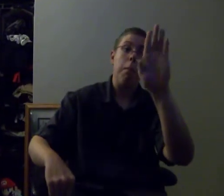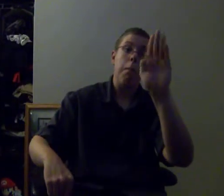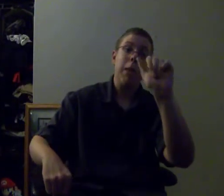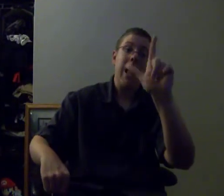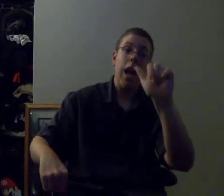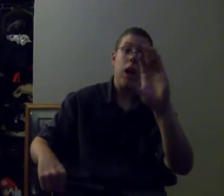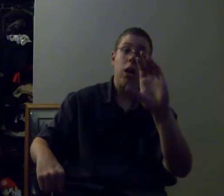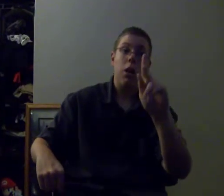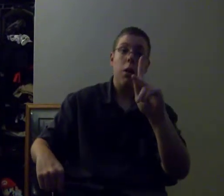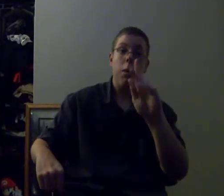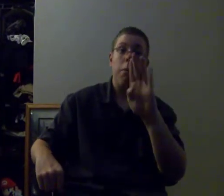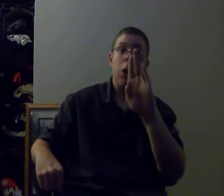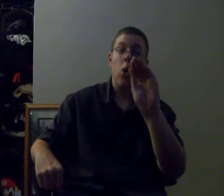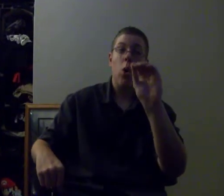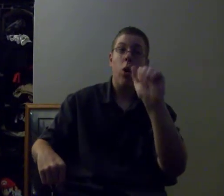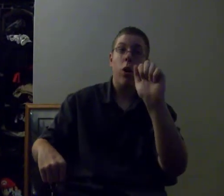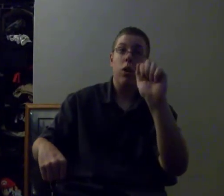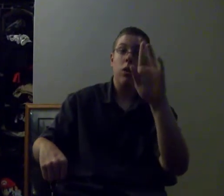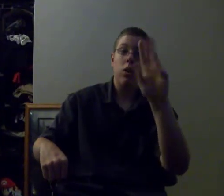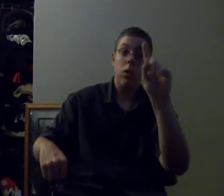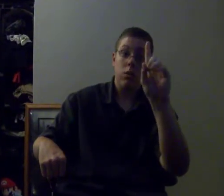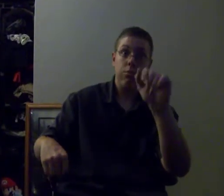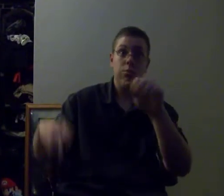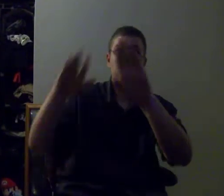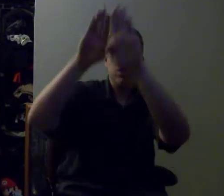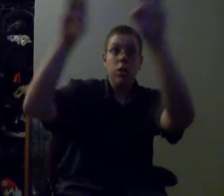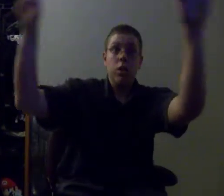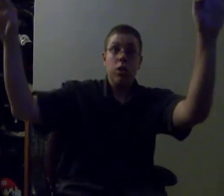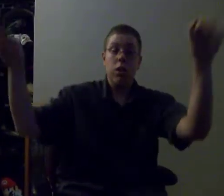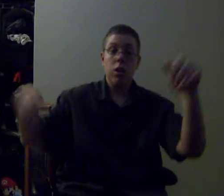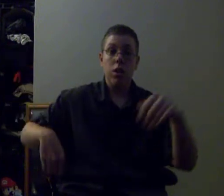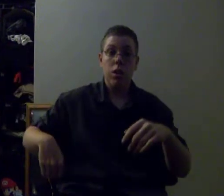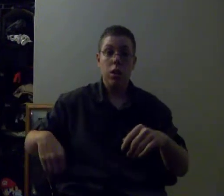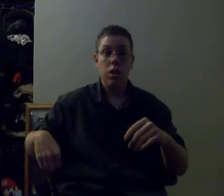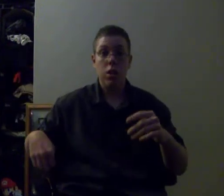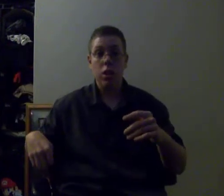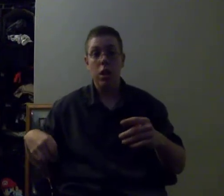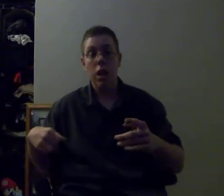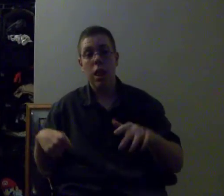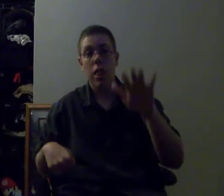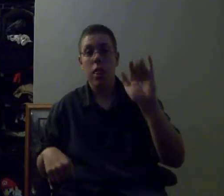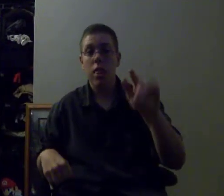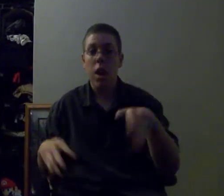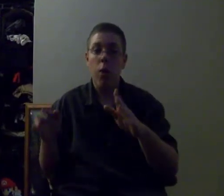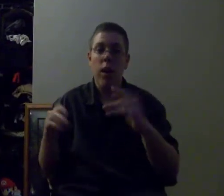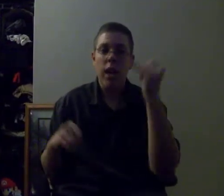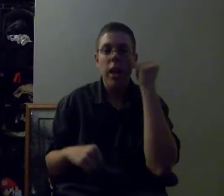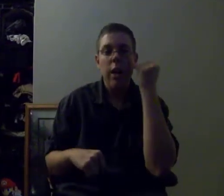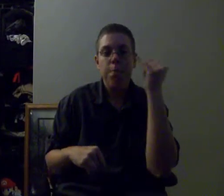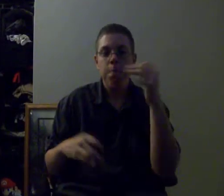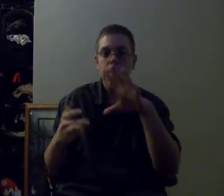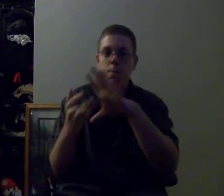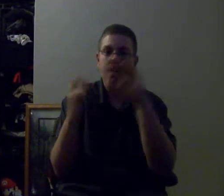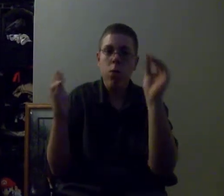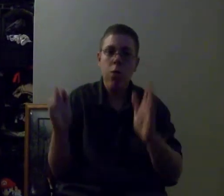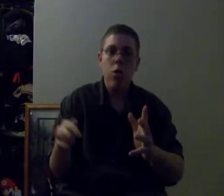So students come in, they write the name of the article, main idea, whatnot, on the board, and then everyone browses around